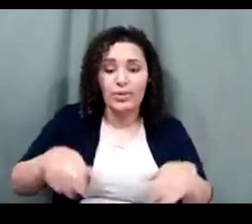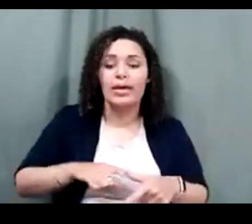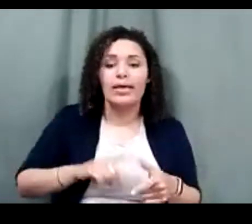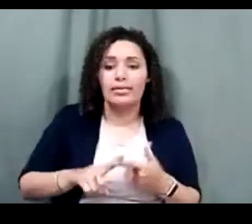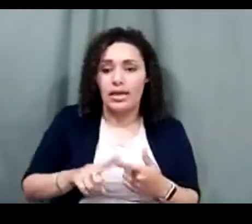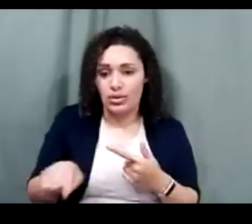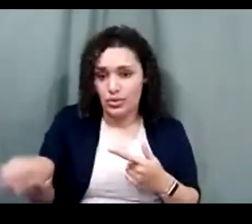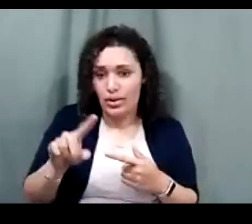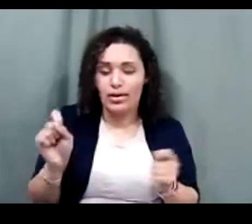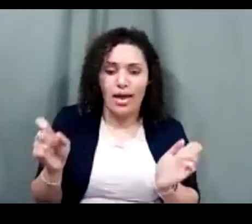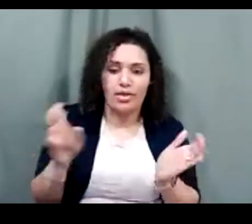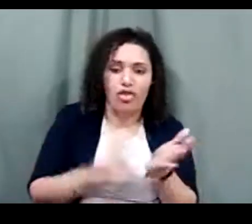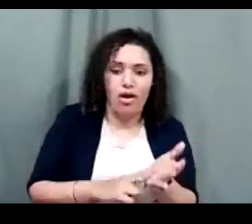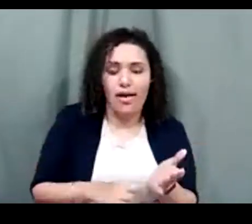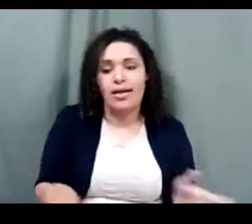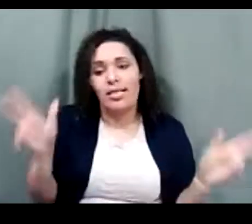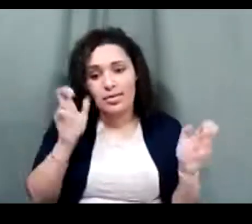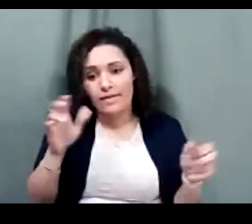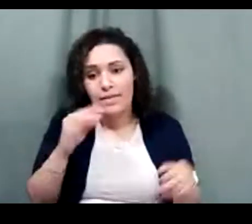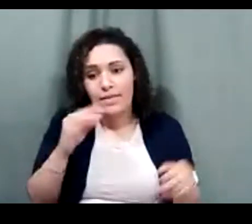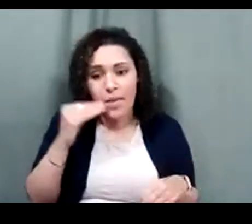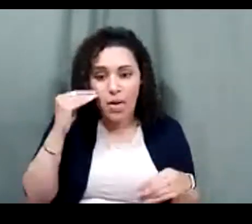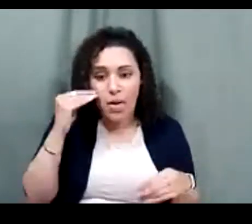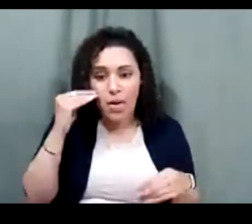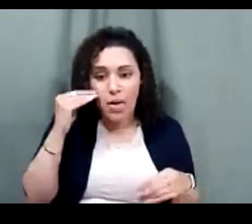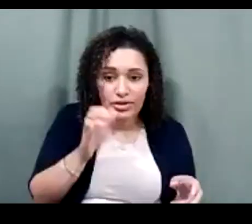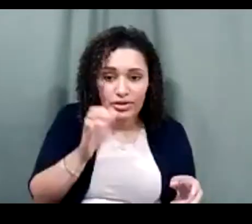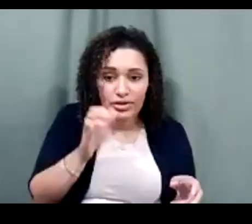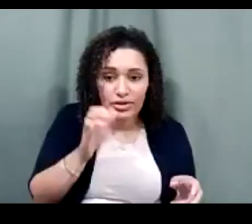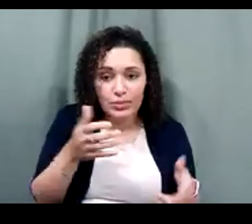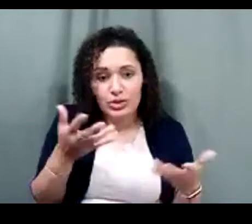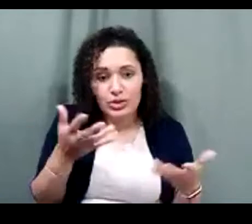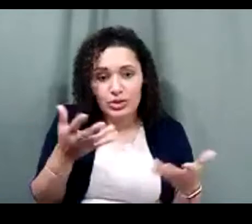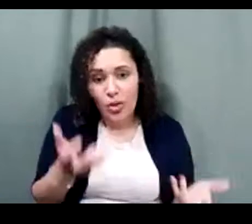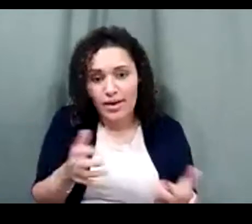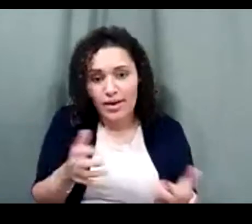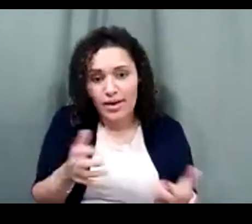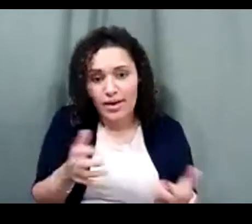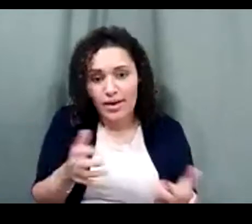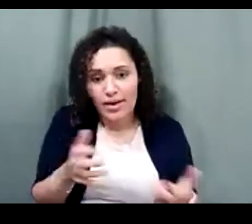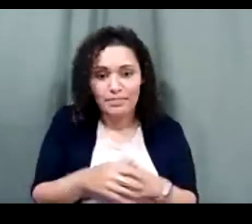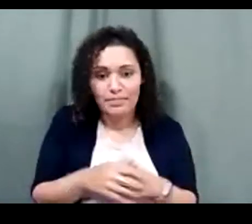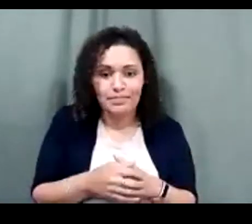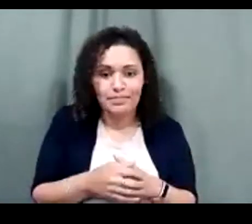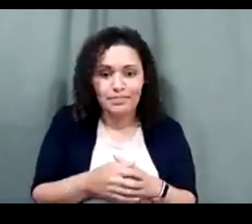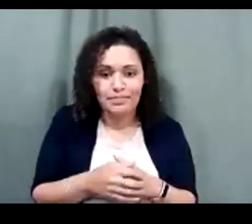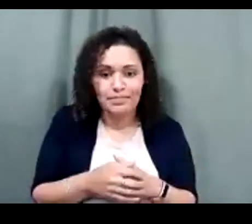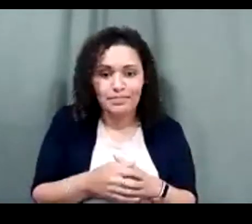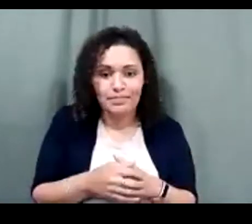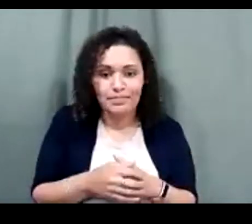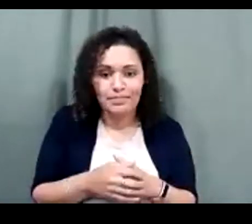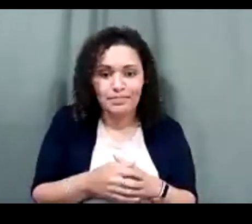to from home, and then you can drink whatever you want. So that I hope will be kind of good. And for